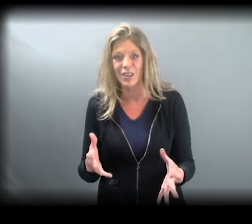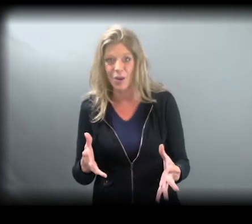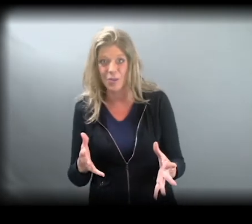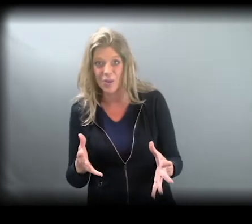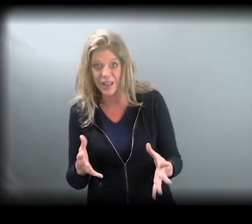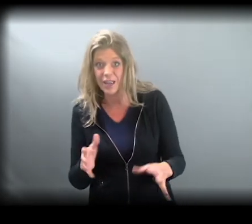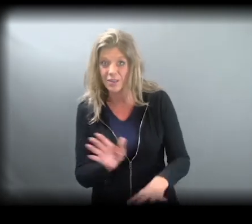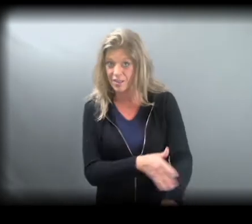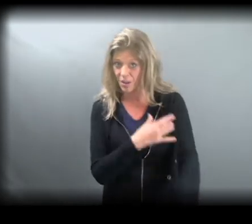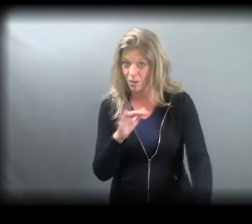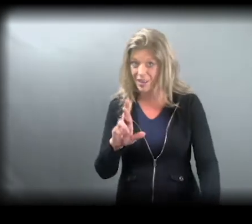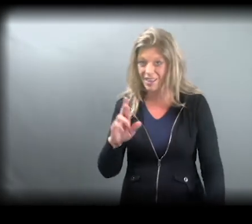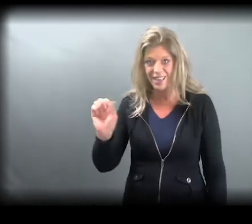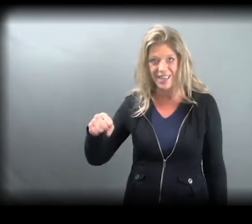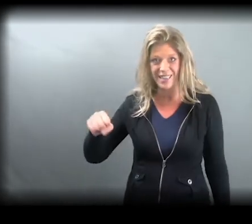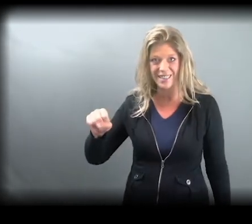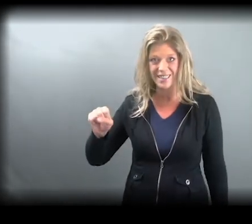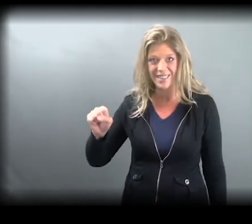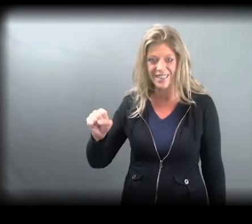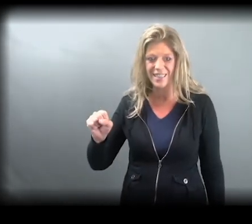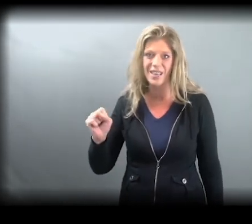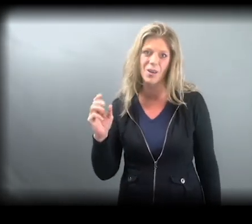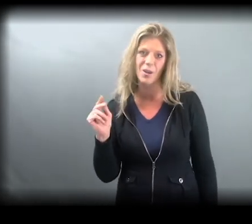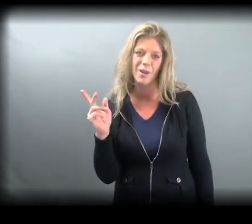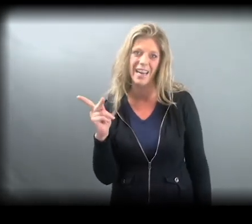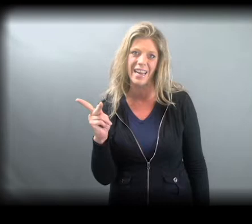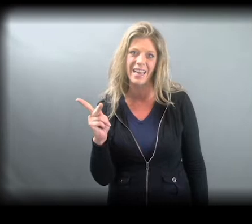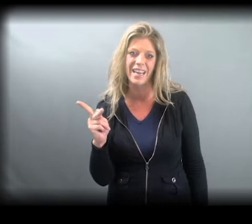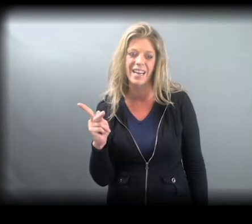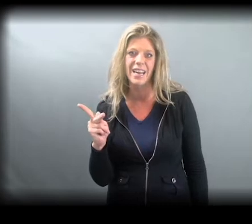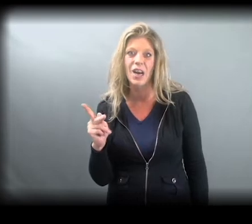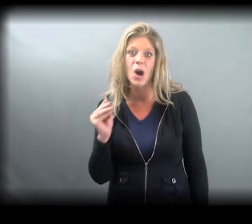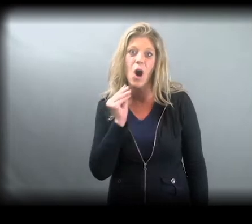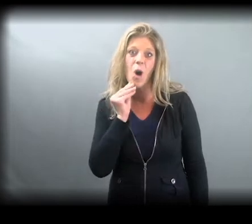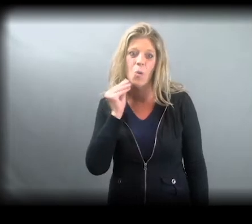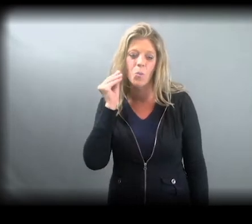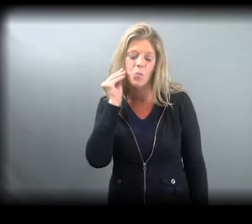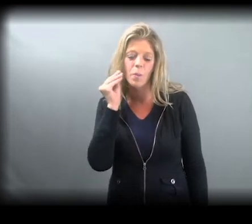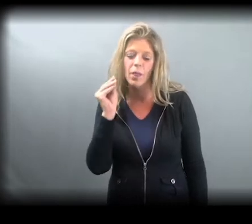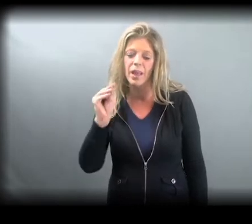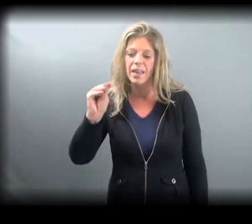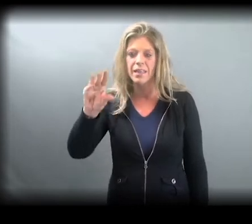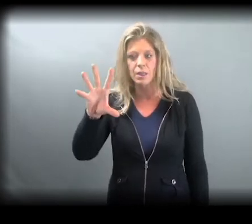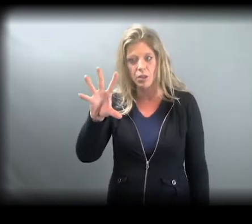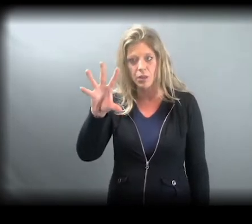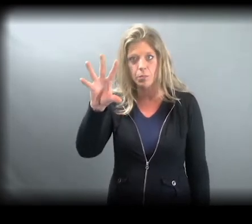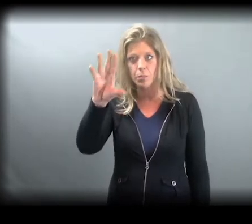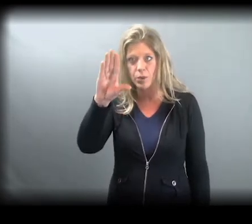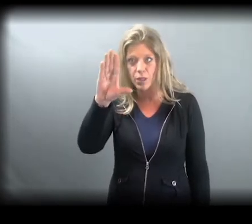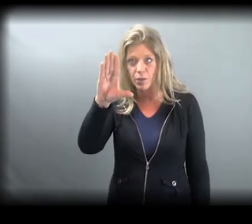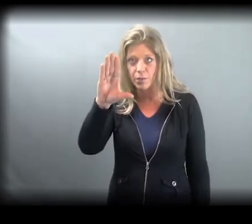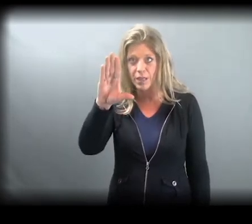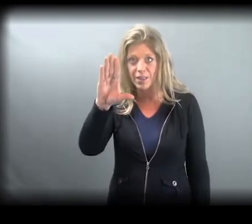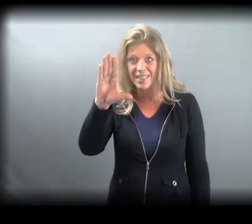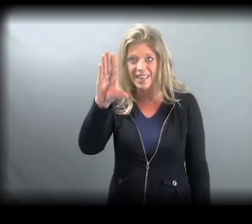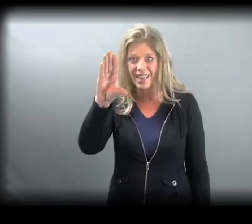So, slower, yes? Okay. Home. Just put your fingers